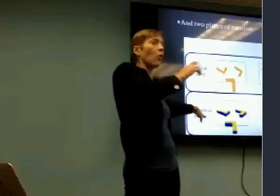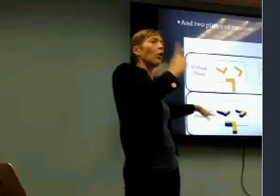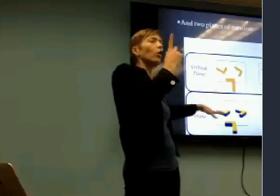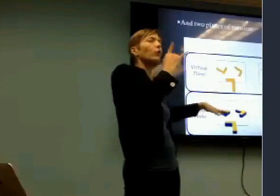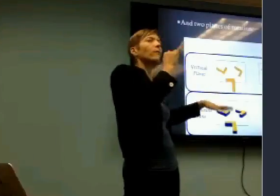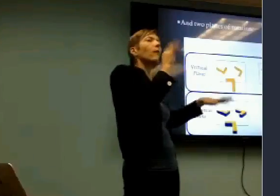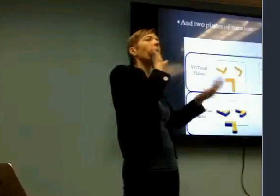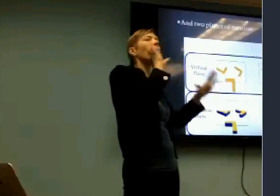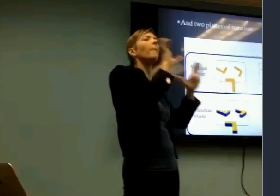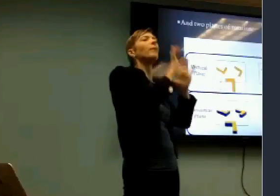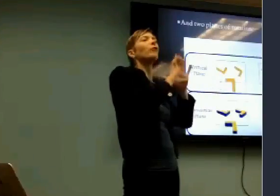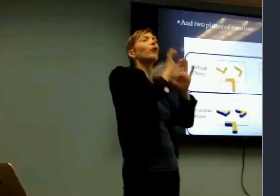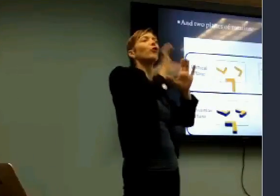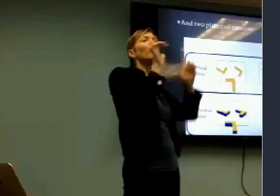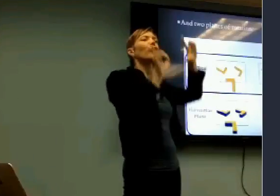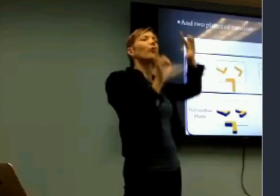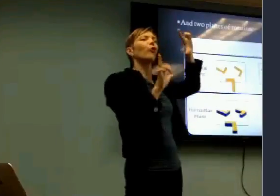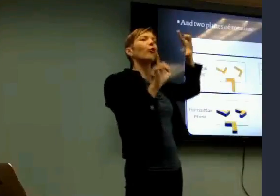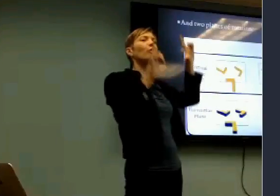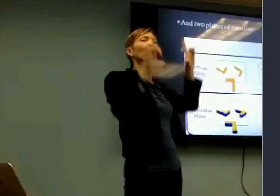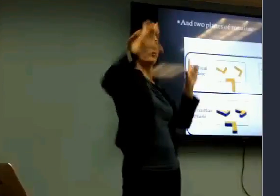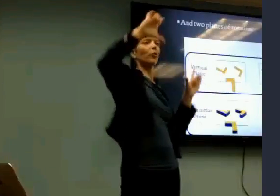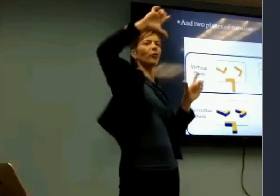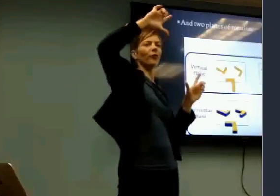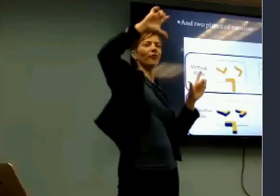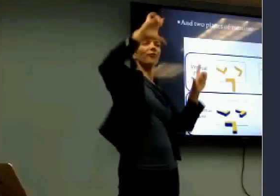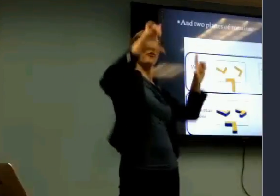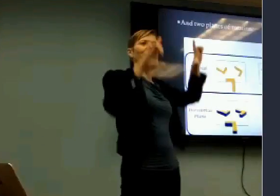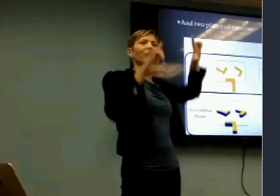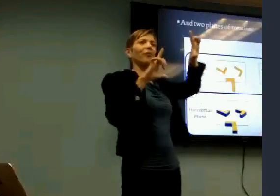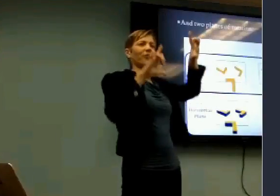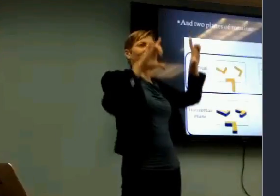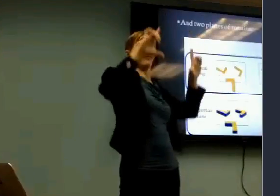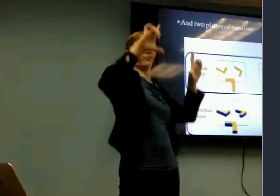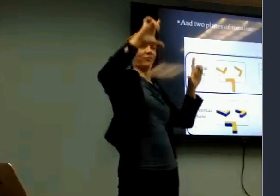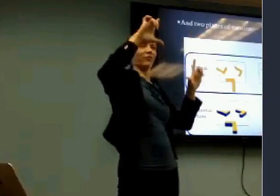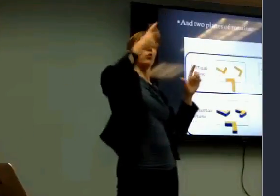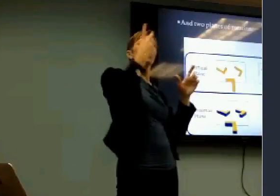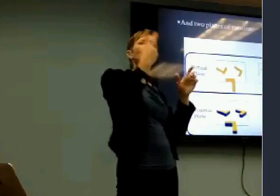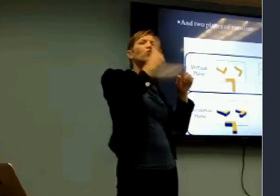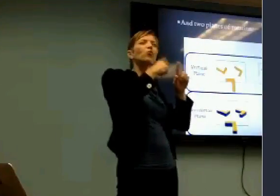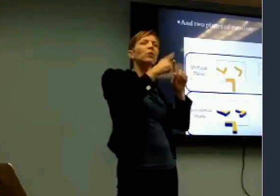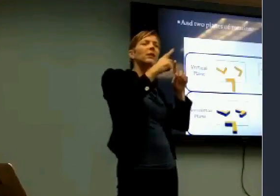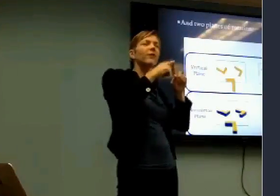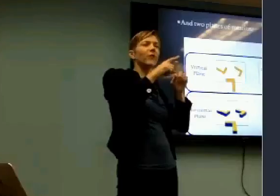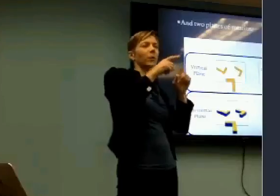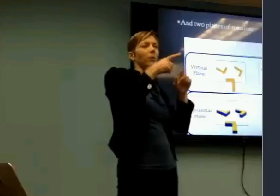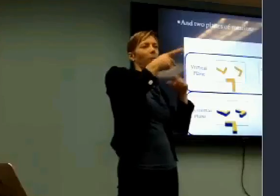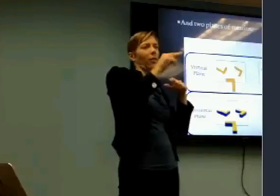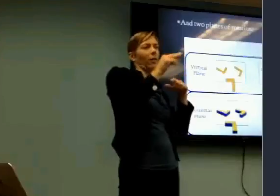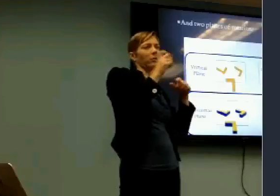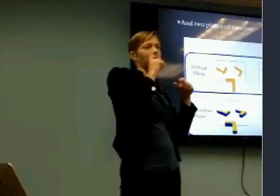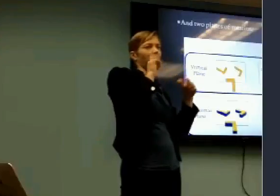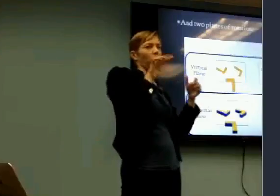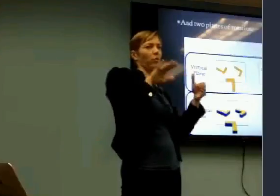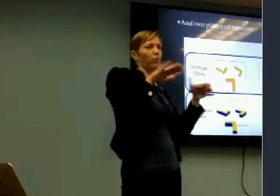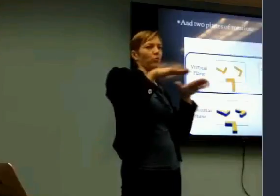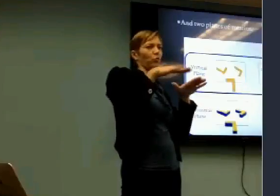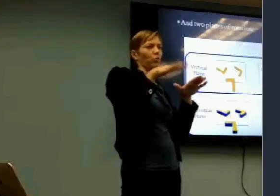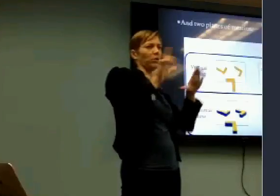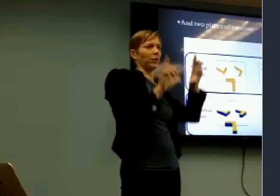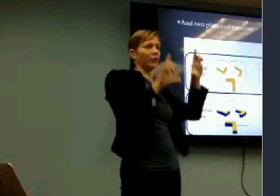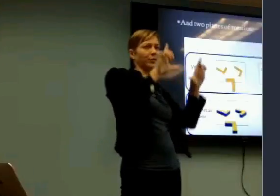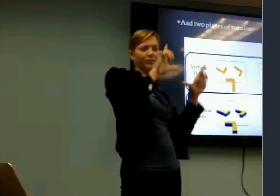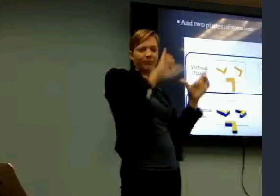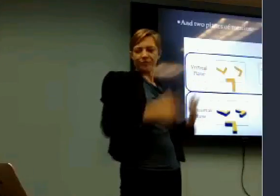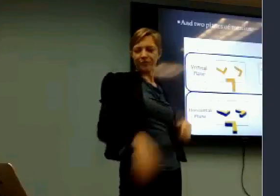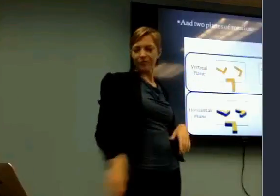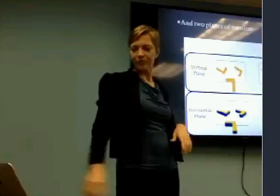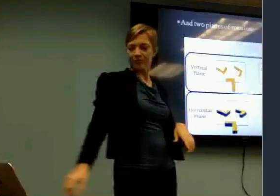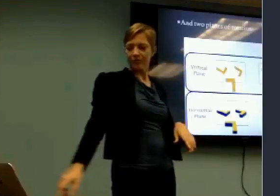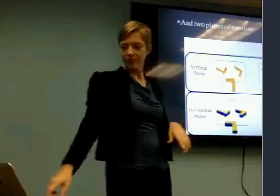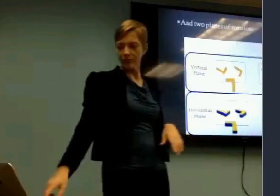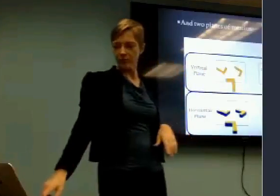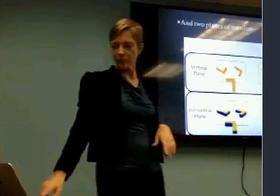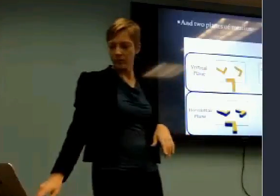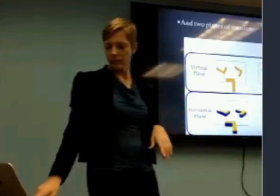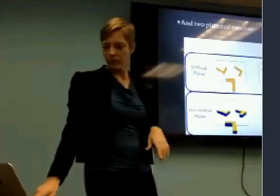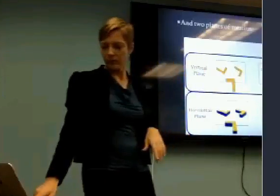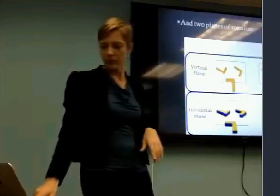how blocks and figures move. So that's how a picture might move. And I'm looking at vertical planes. So